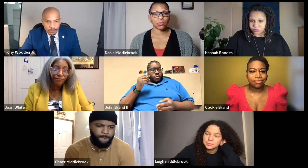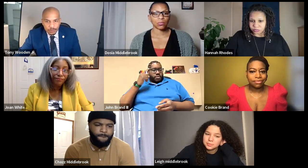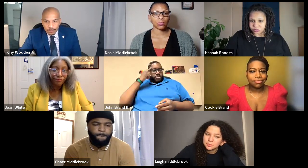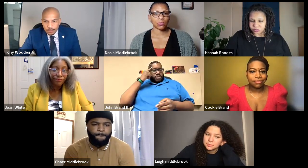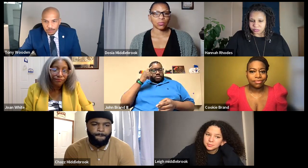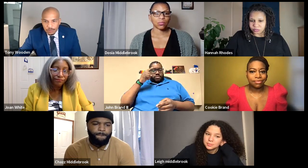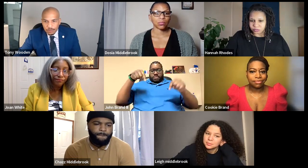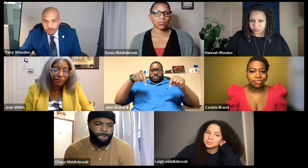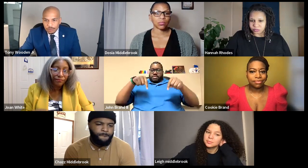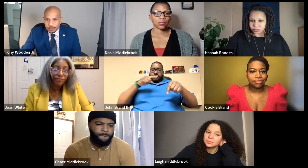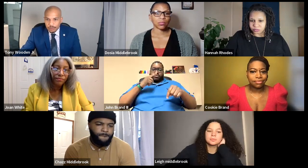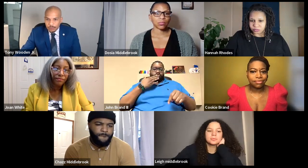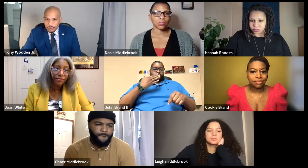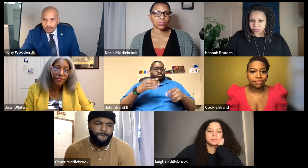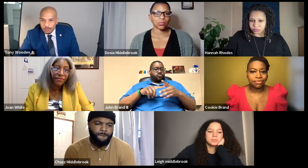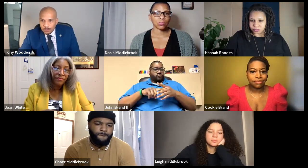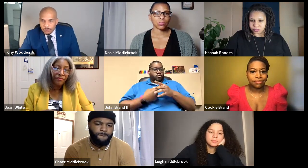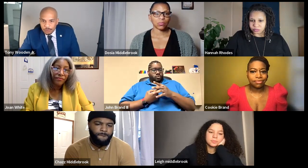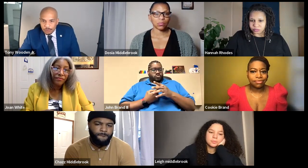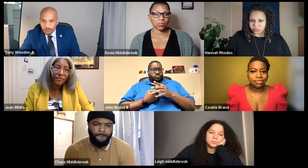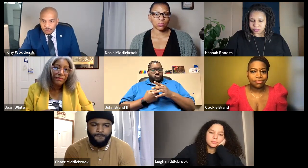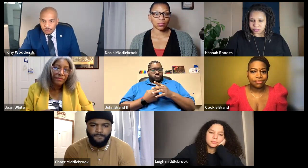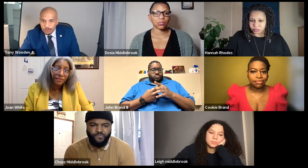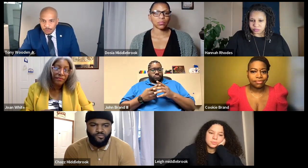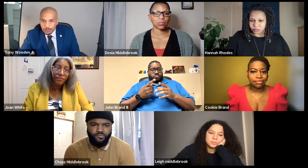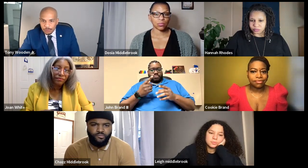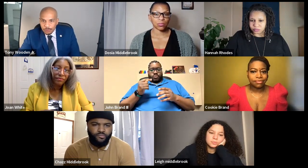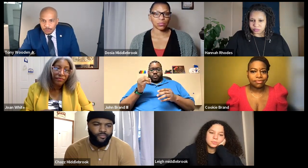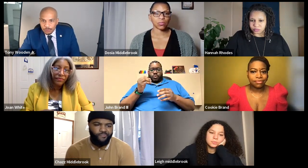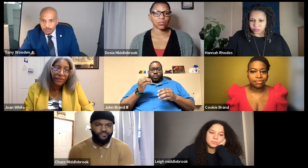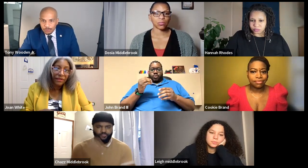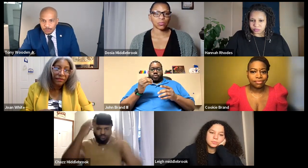pop up. It's not often that you see this. So this is really, really the start